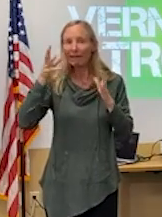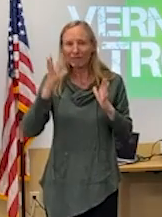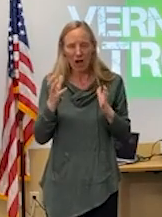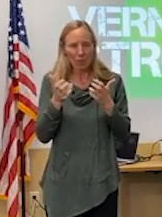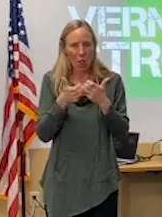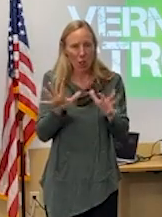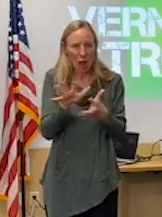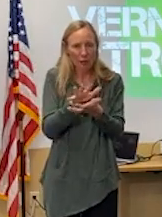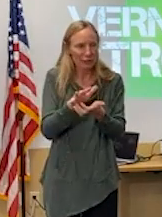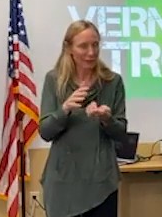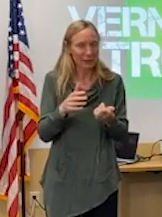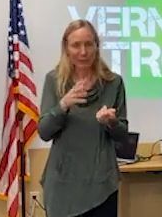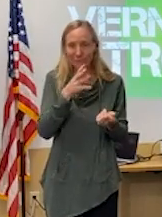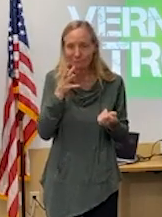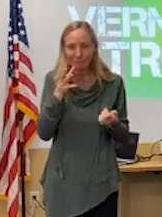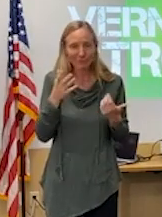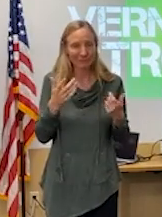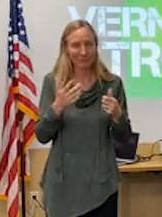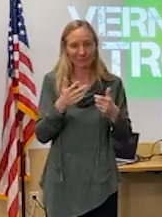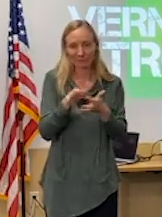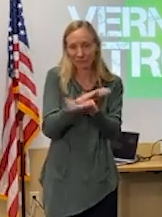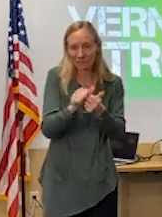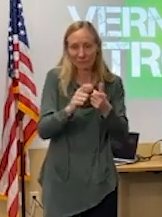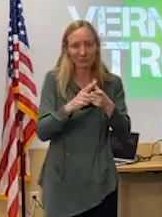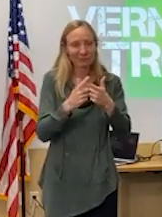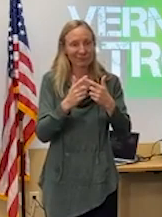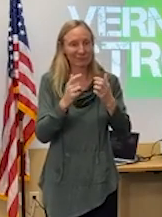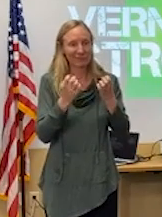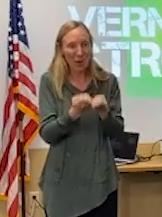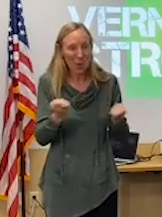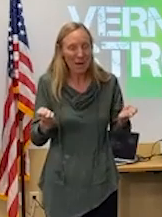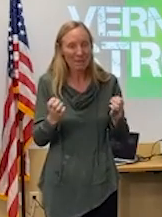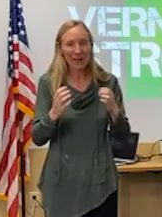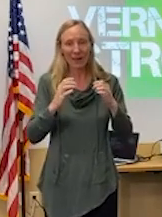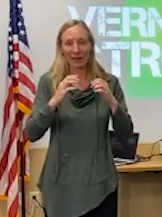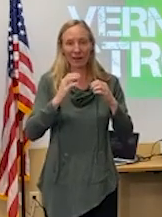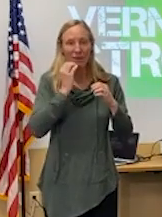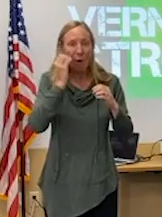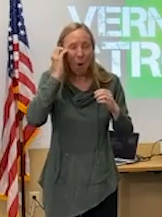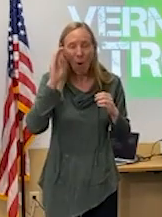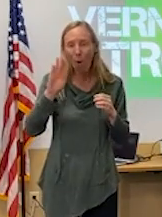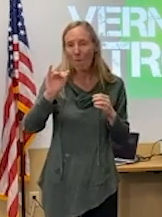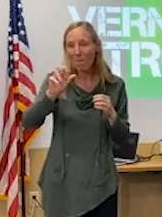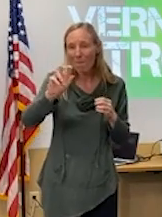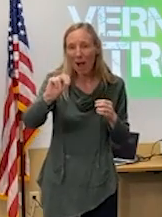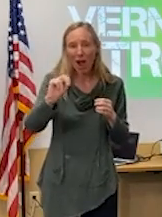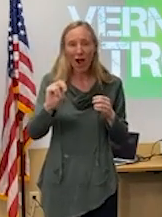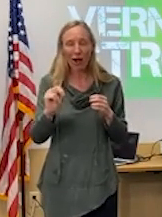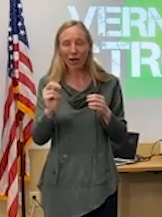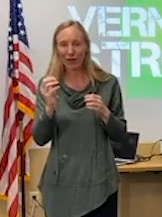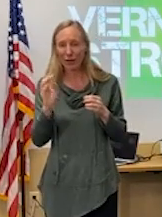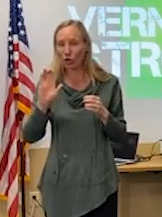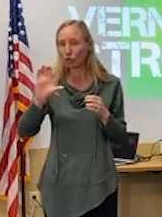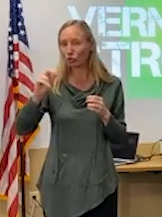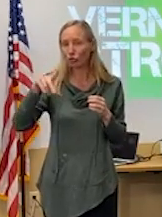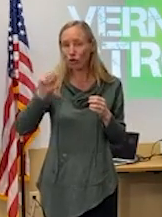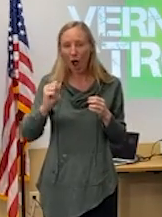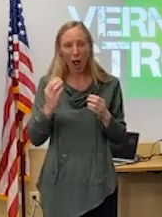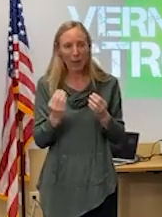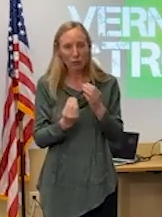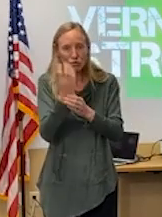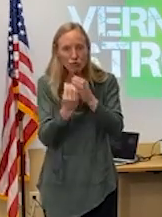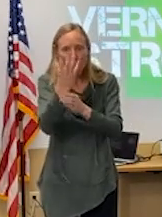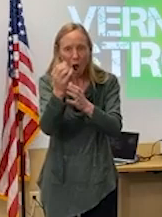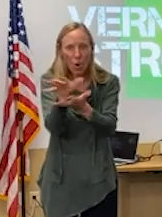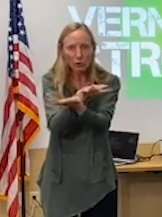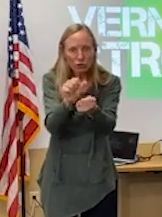lost infrastructure, lost barns, lost equipment, intended to keep them in production and help them survive the winter months as they think about what the growing